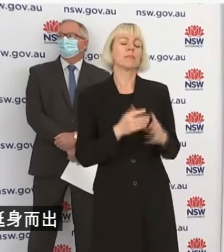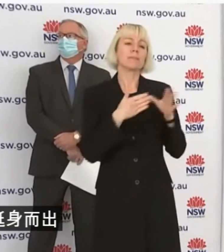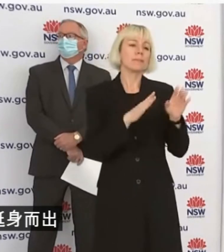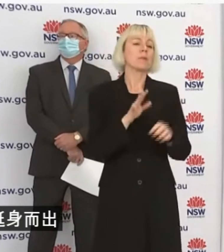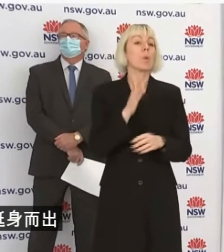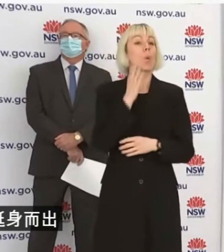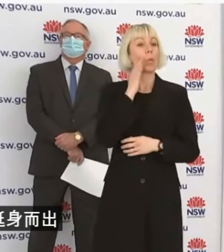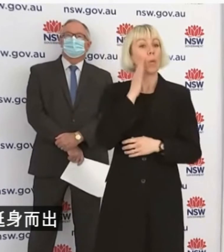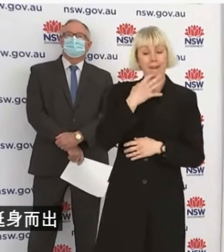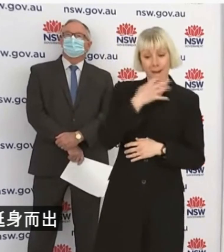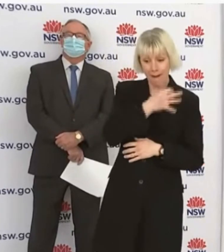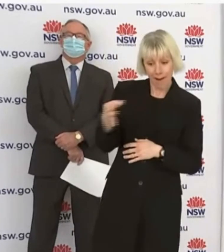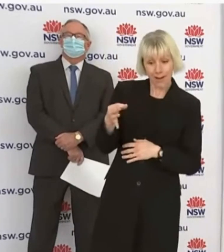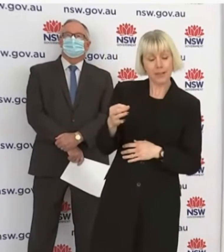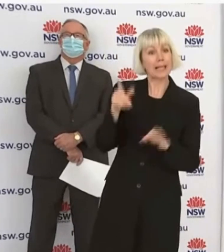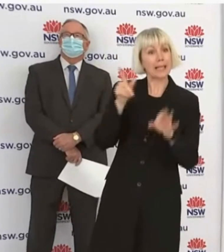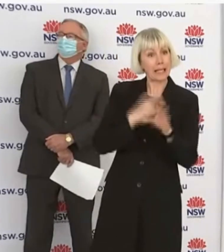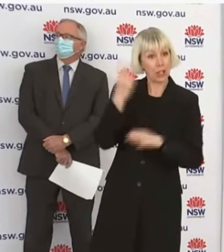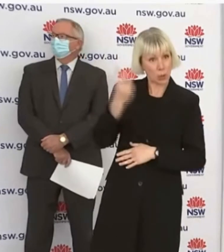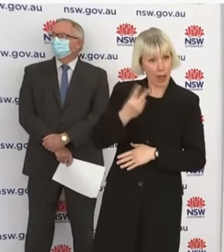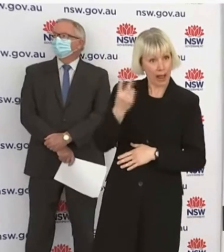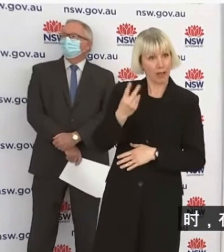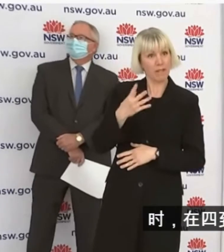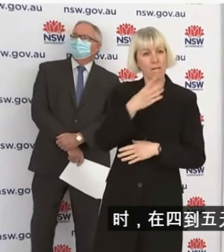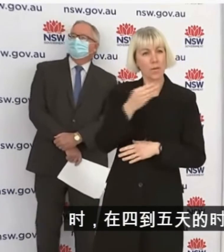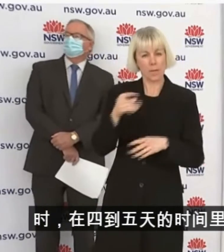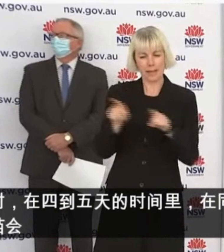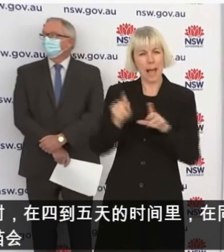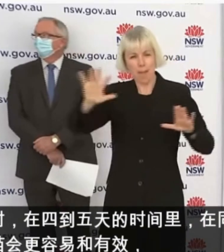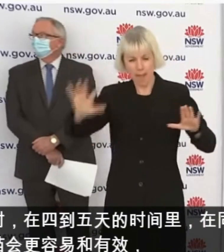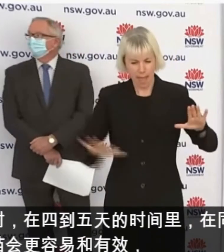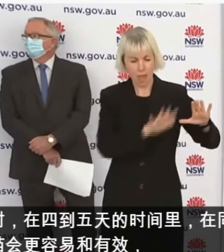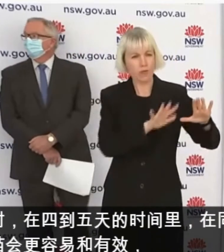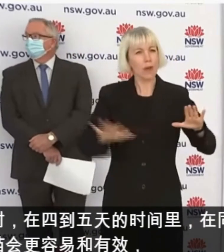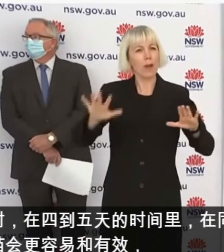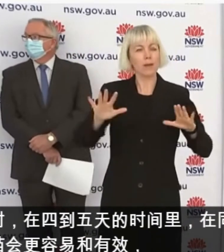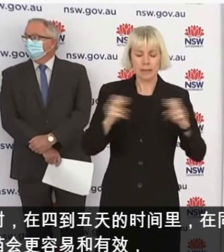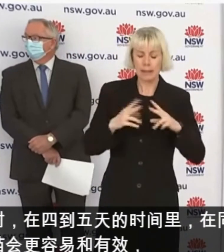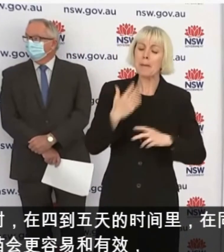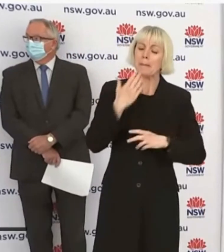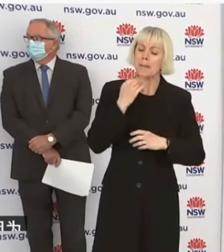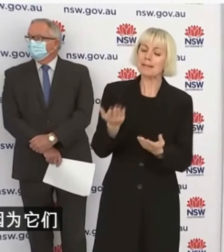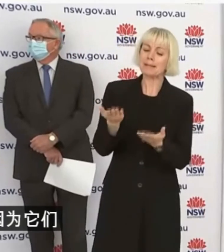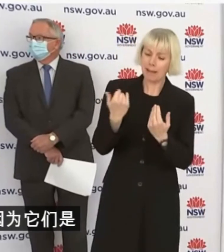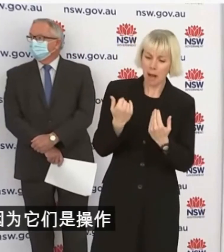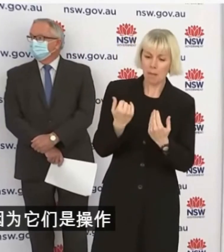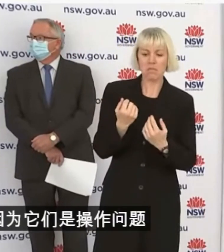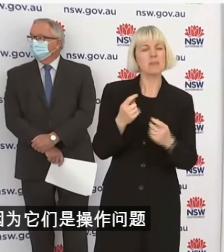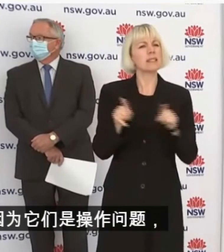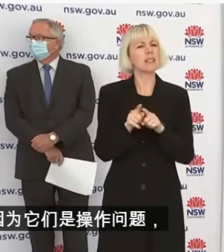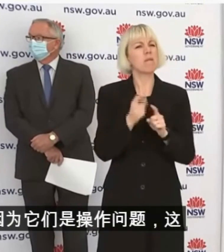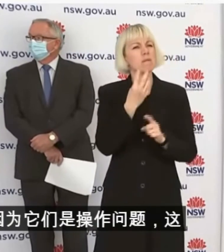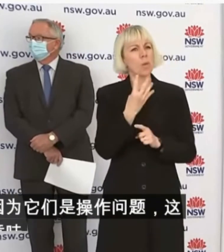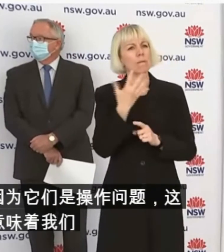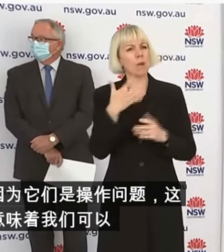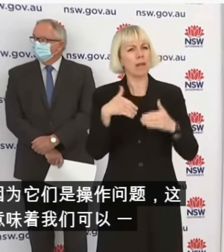and efficient to vaccinate all high school students at the same time, at the same place during the course of 4 or 5 days. They're operational issues,